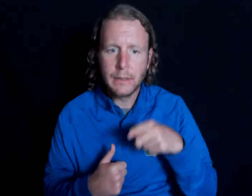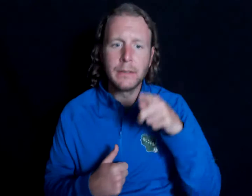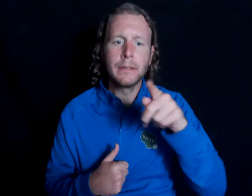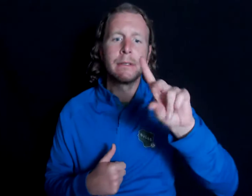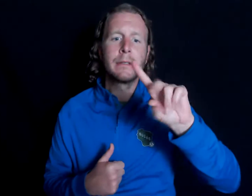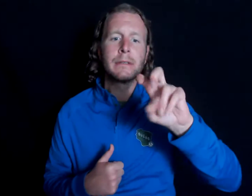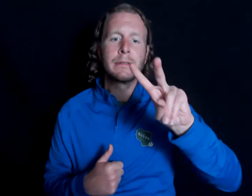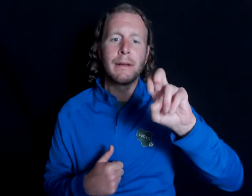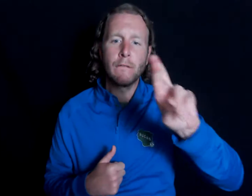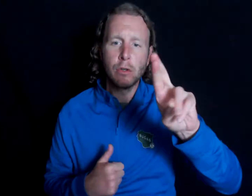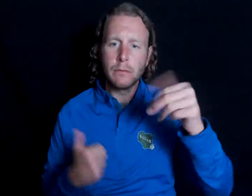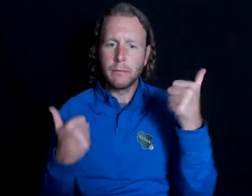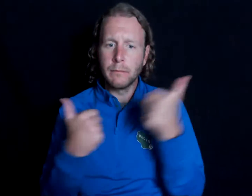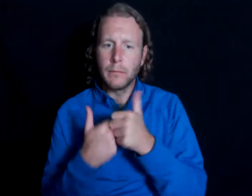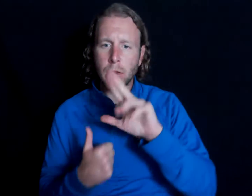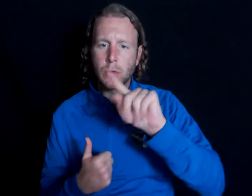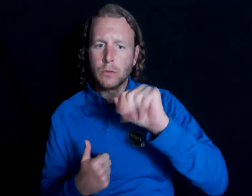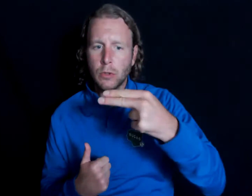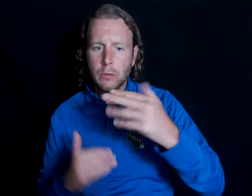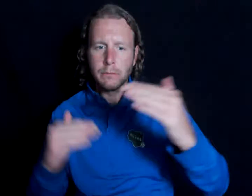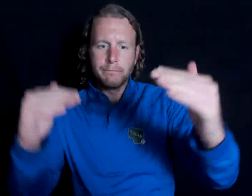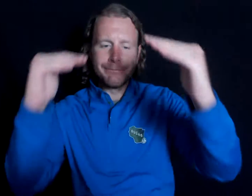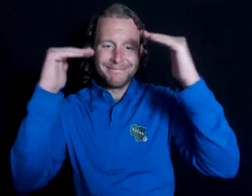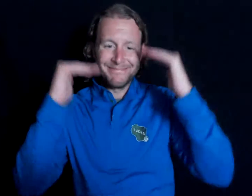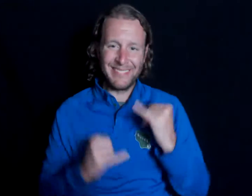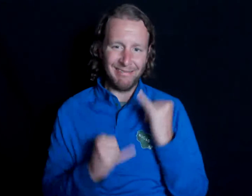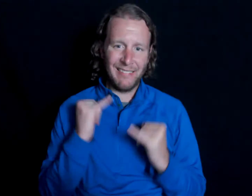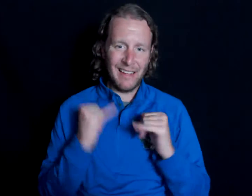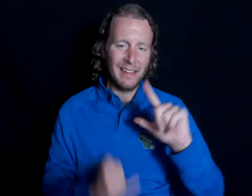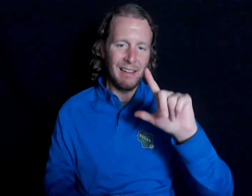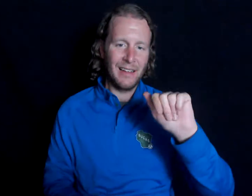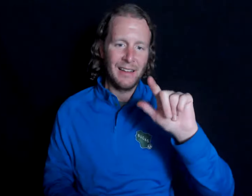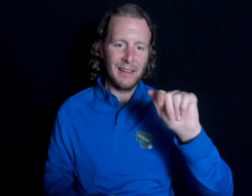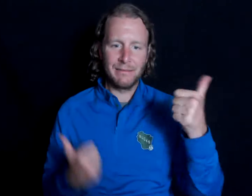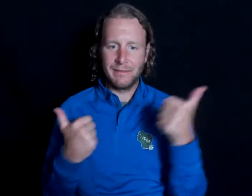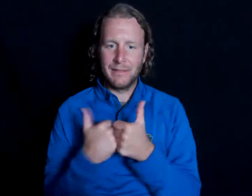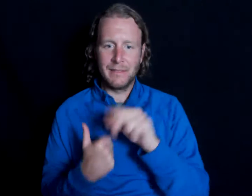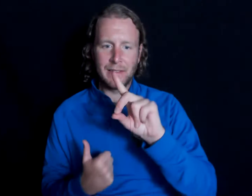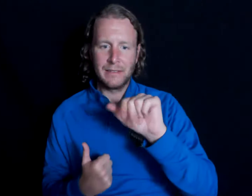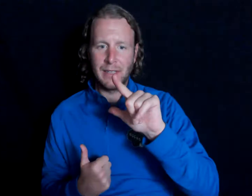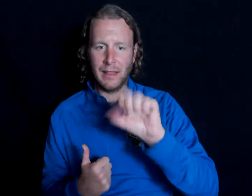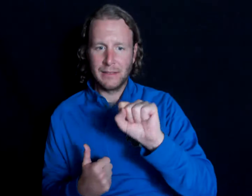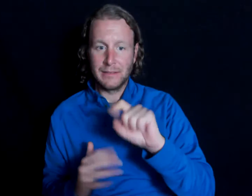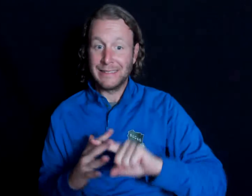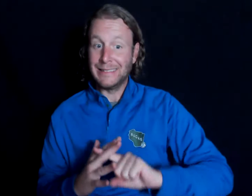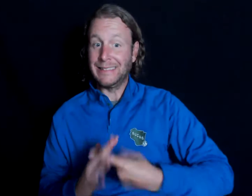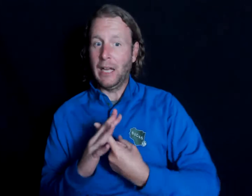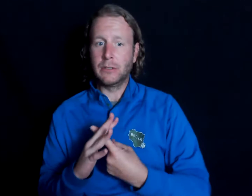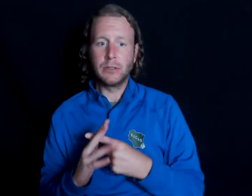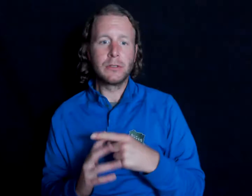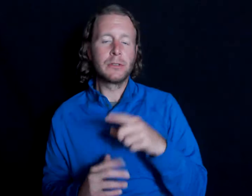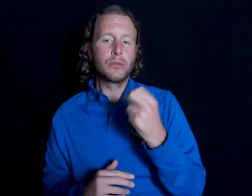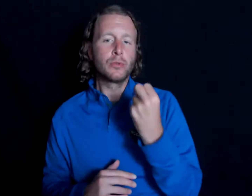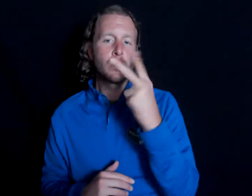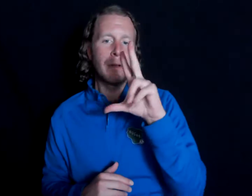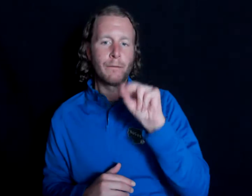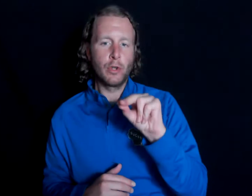all starts 1:30 on NBA TV with Toronto, Brooklyn. For more on these games, please go to NBA.com or visit